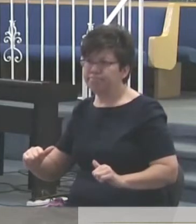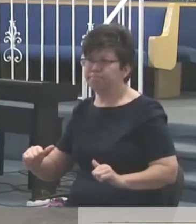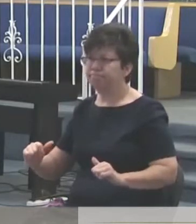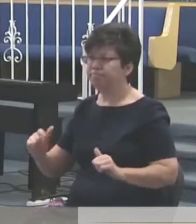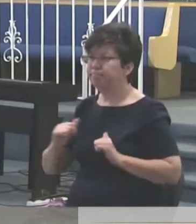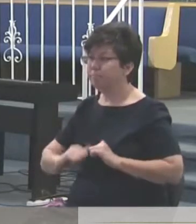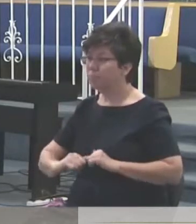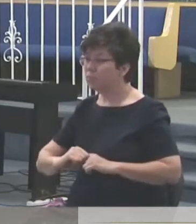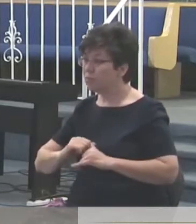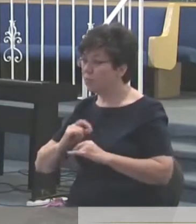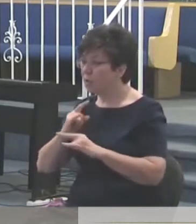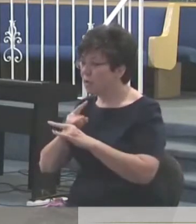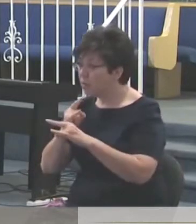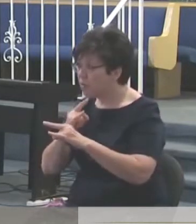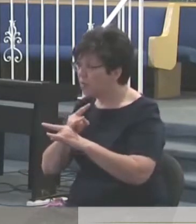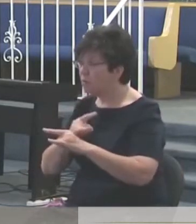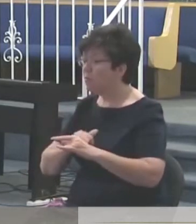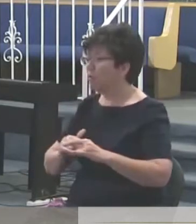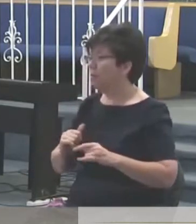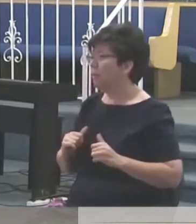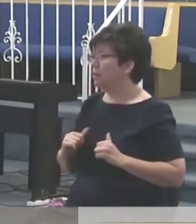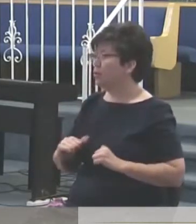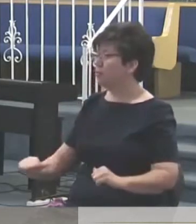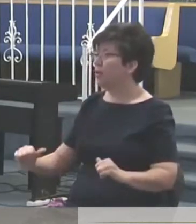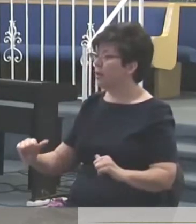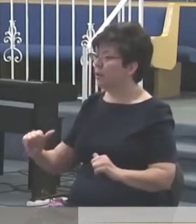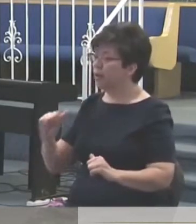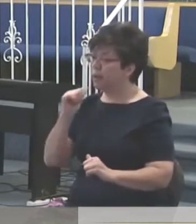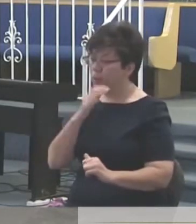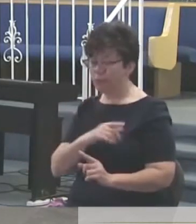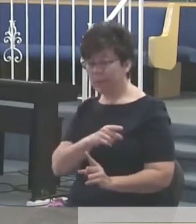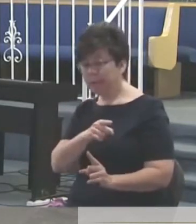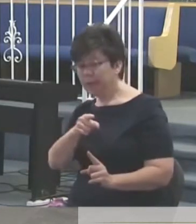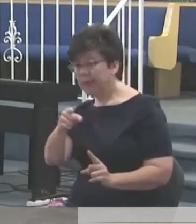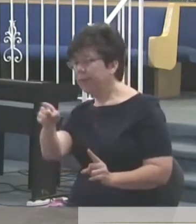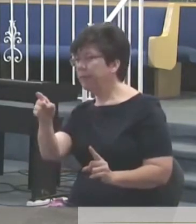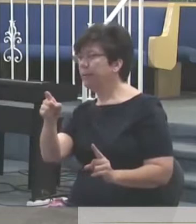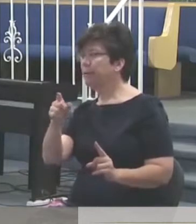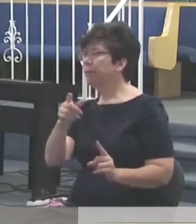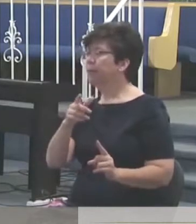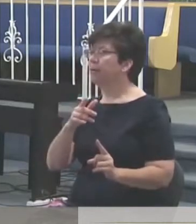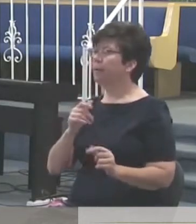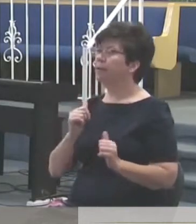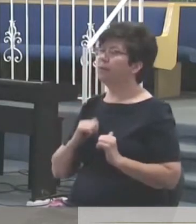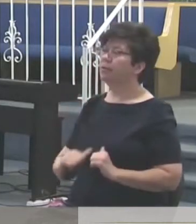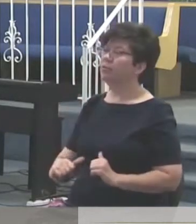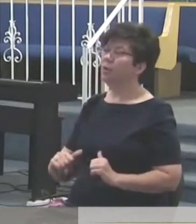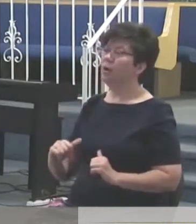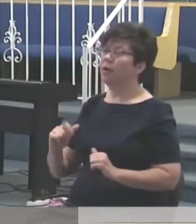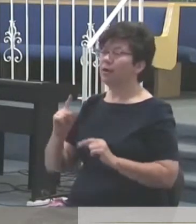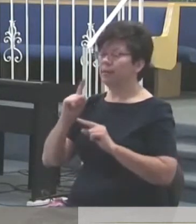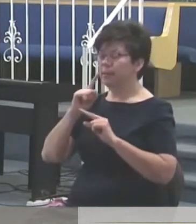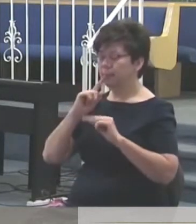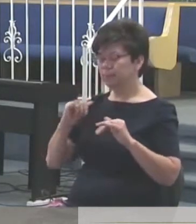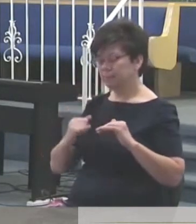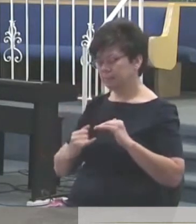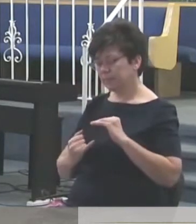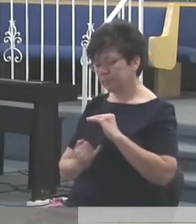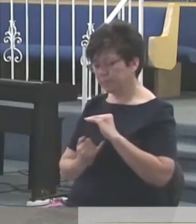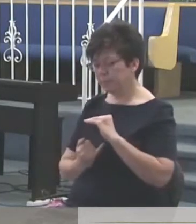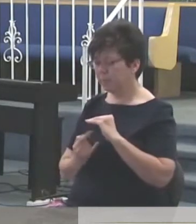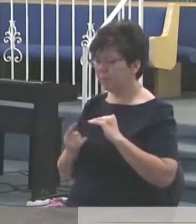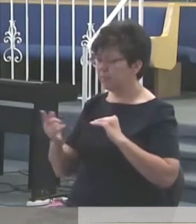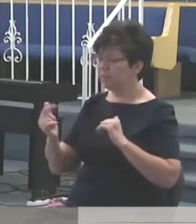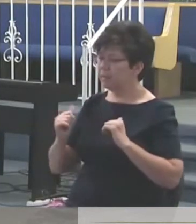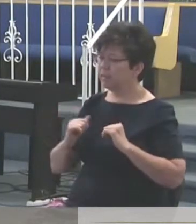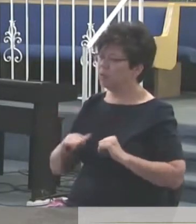He tried alcohol. He tried women. Yeah. He tried solitude. Yes, he did.